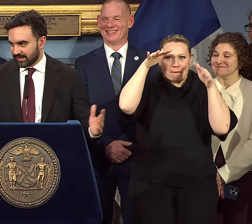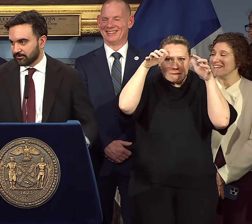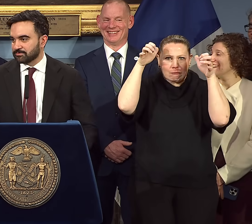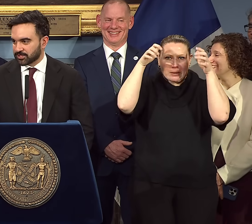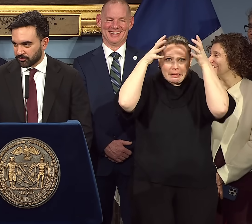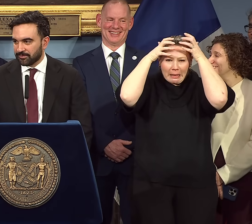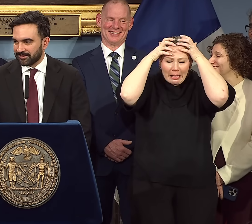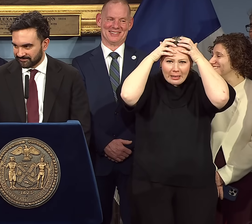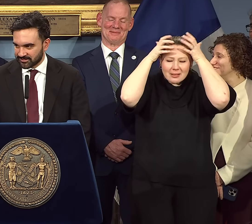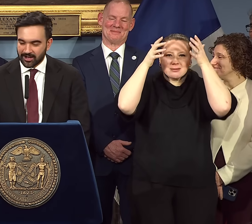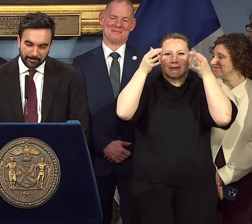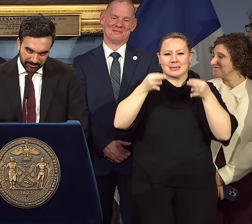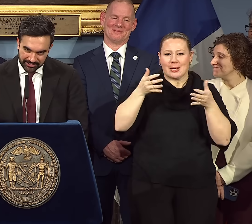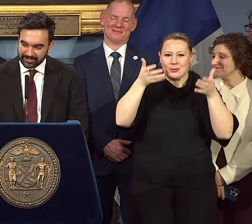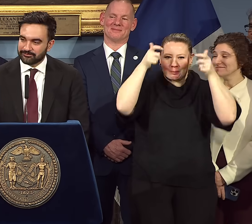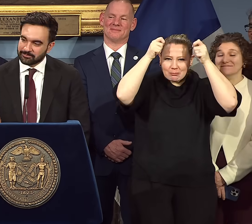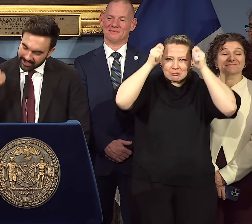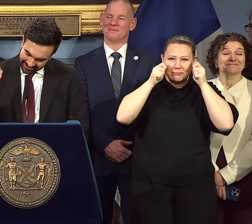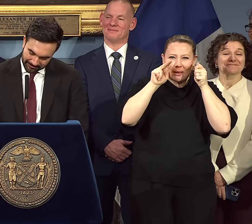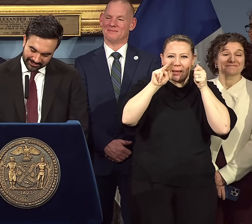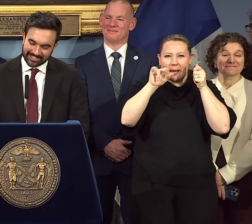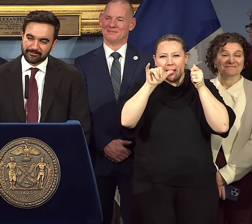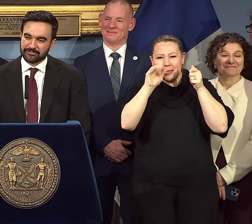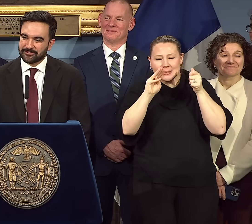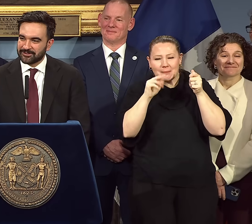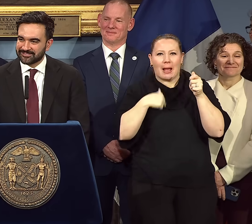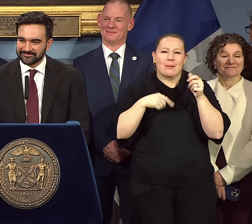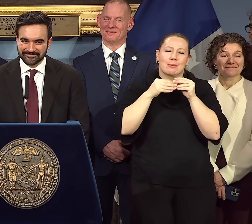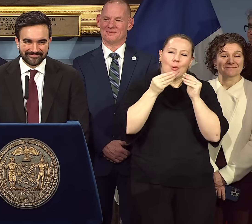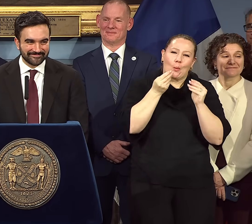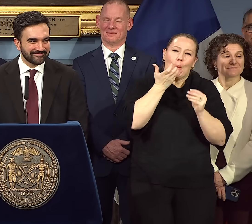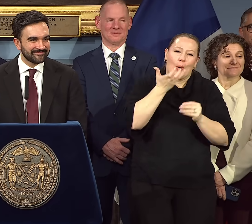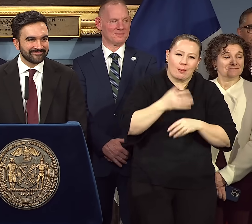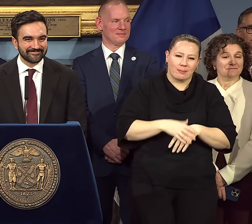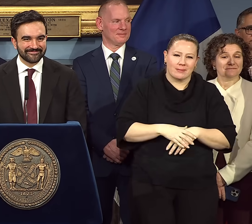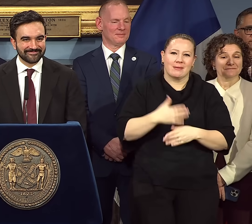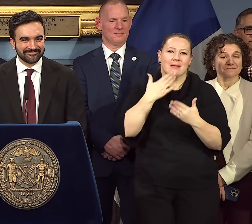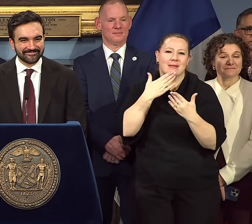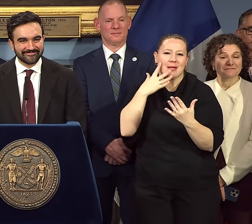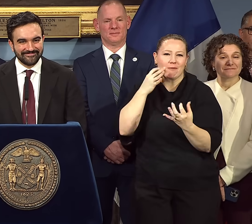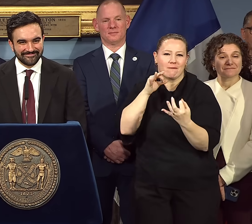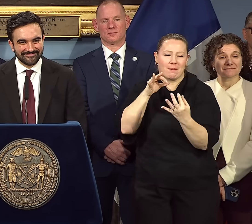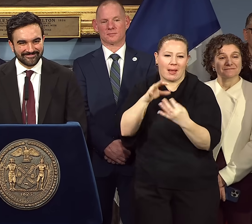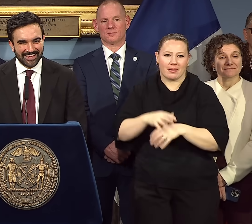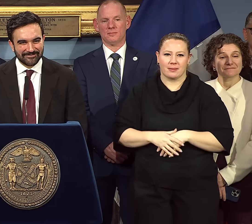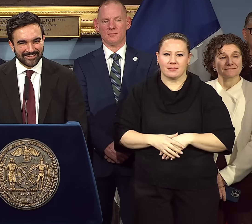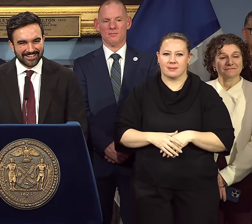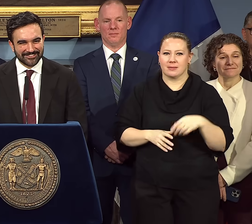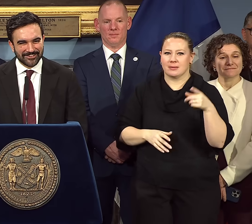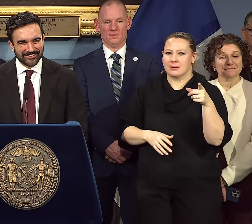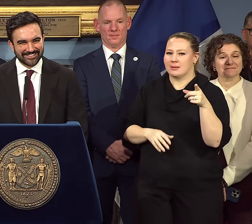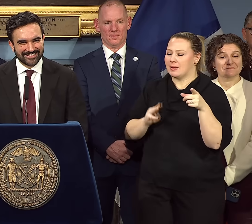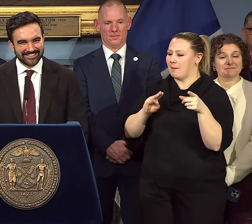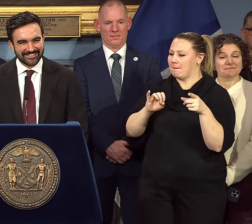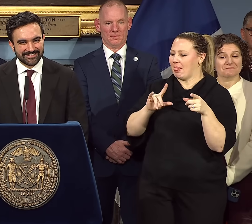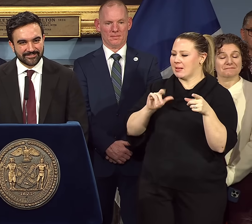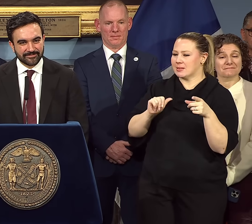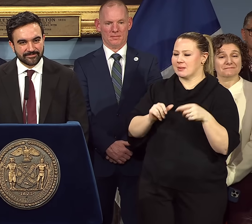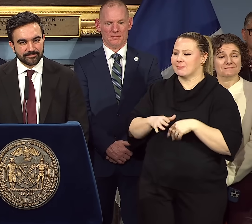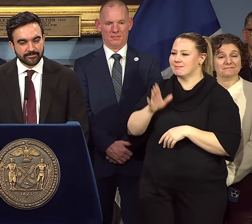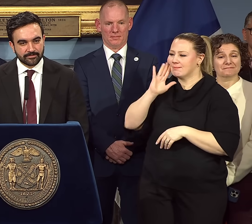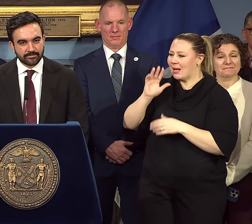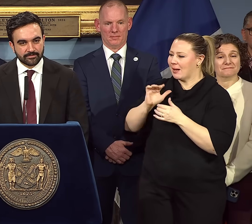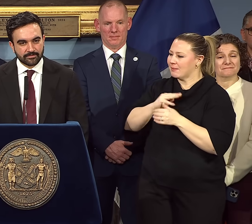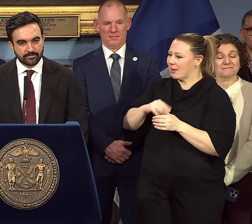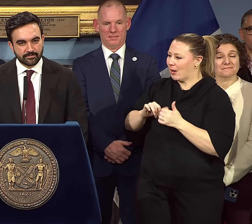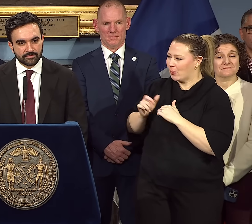beanie, and I was much warmer. So I appreciate the feedback. I will take it moving forward. Yeah, Melissa, thank you. Hi, Mayor. How are you? How's it going? If I understand